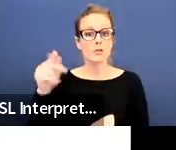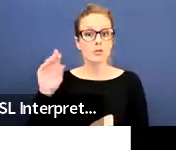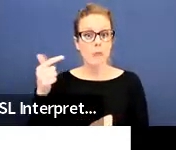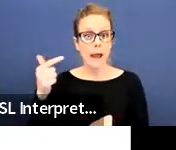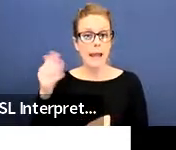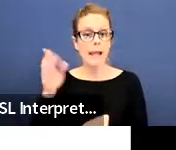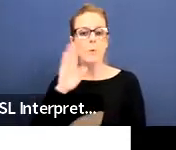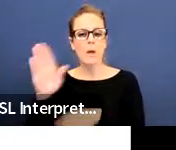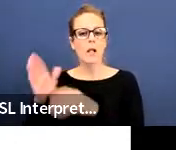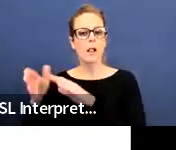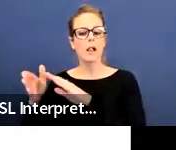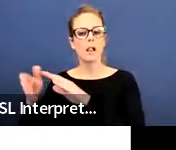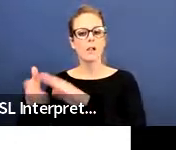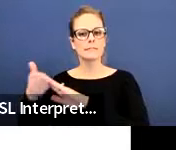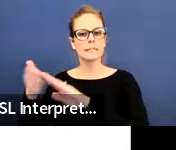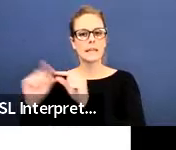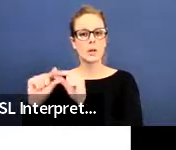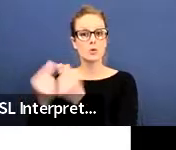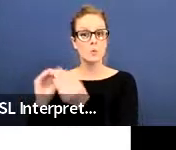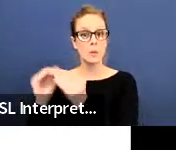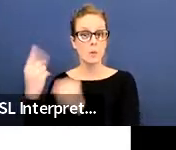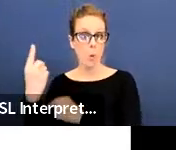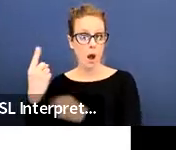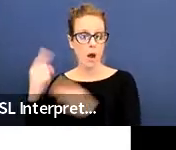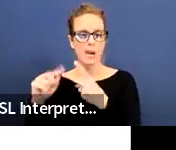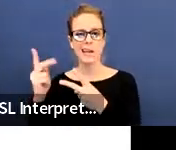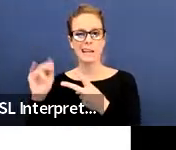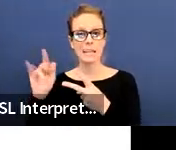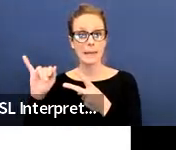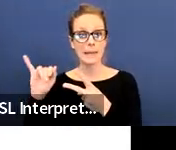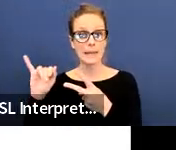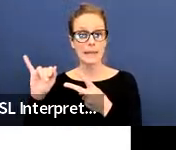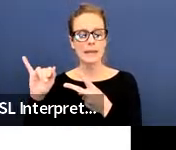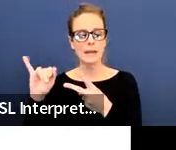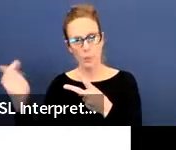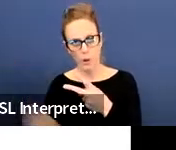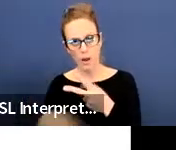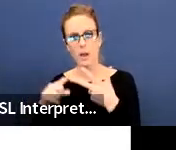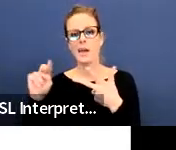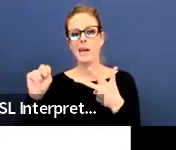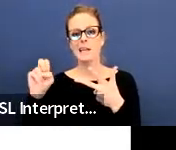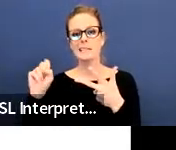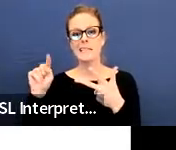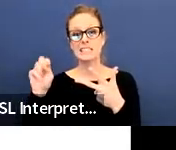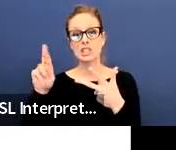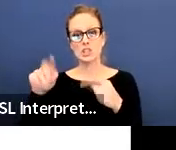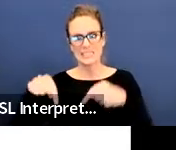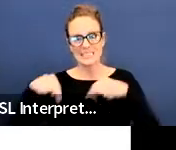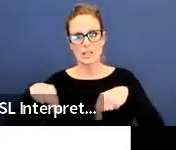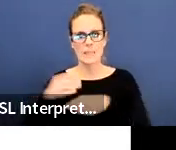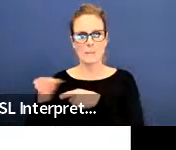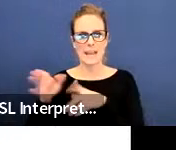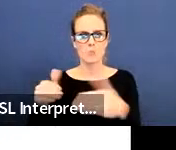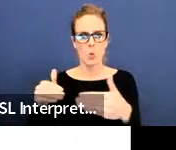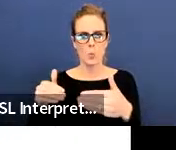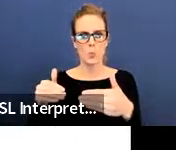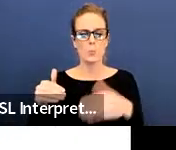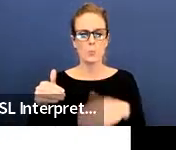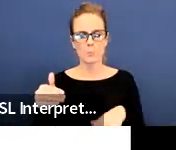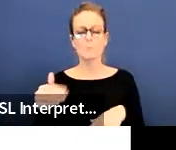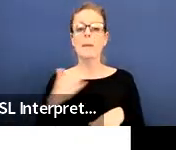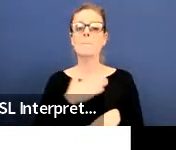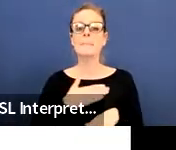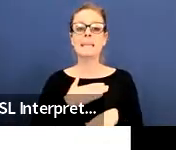be facilitating one group. Kimmy is going to be facilitating another, and Nestor will be here in the main room.